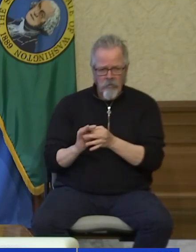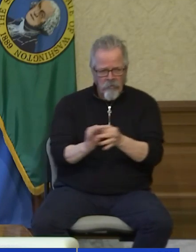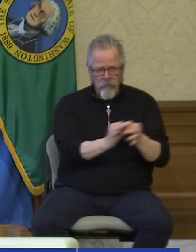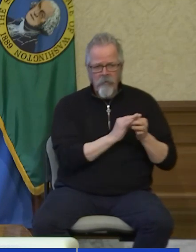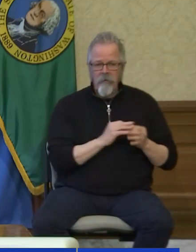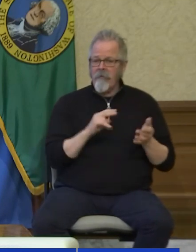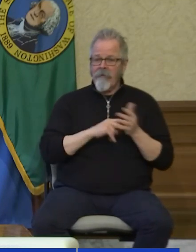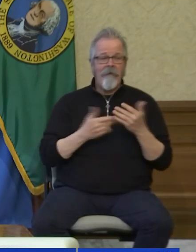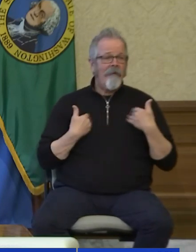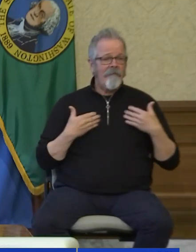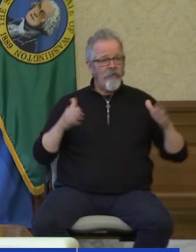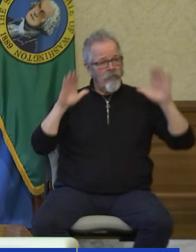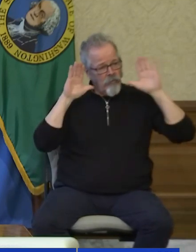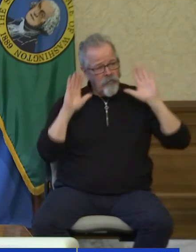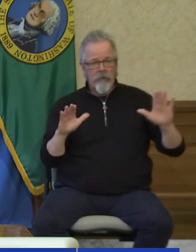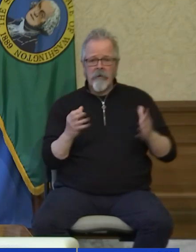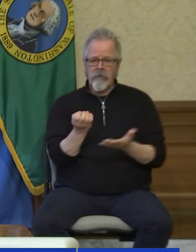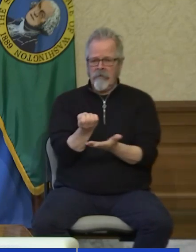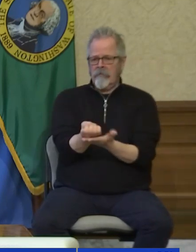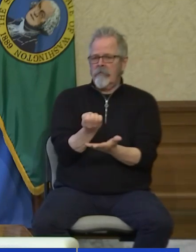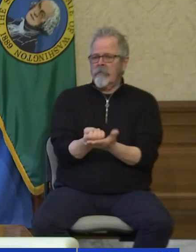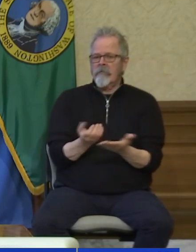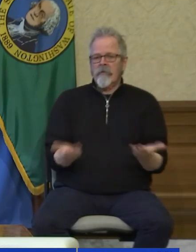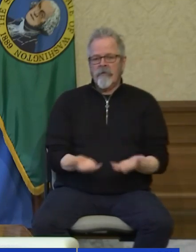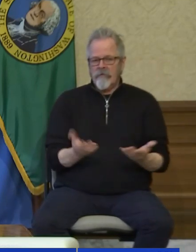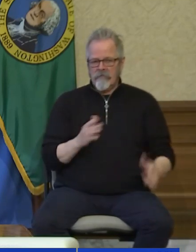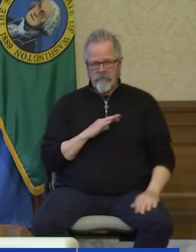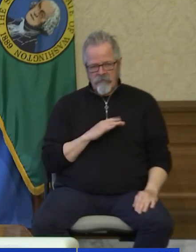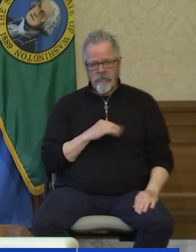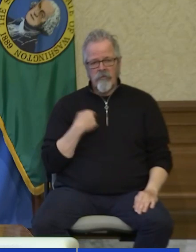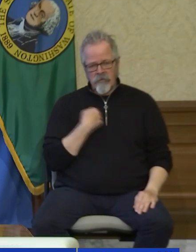do those things. And when we do,